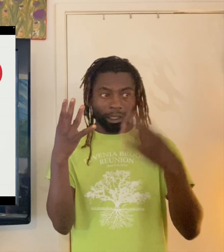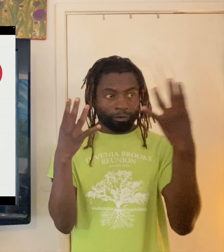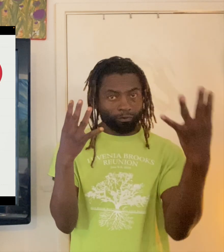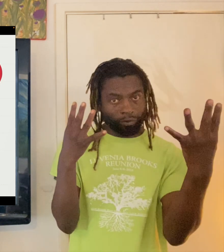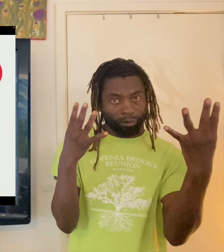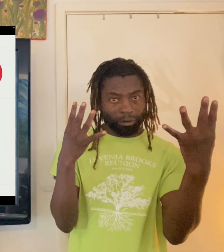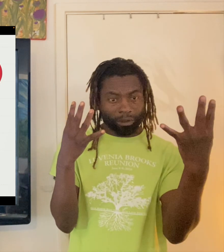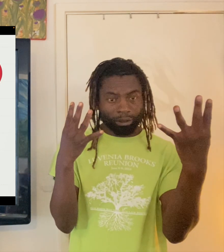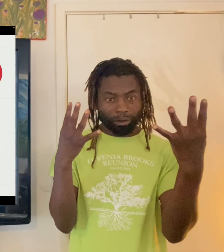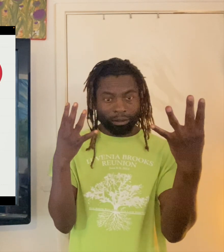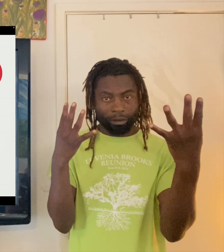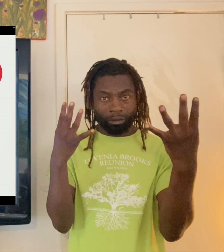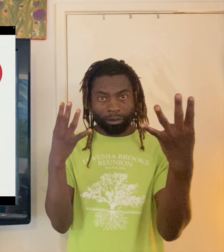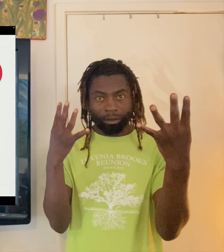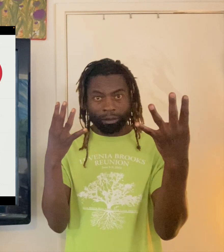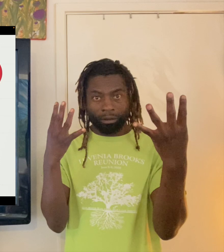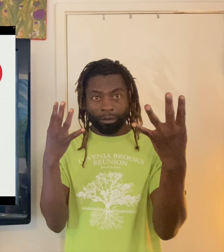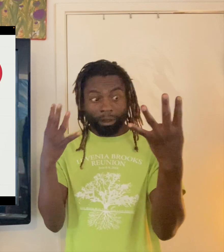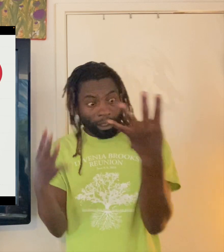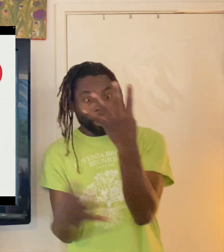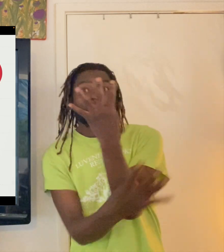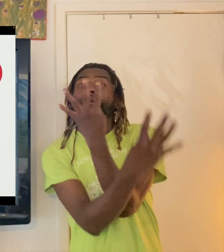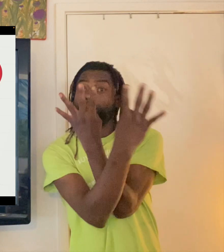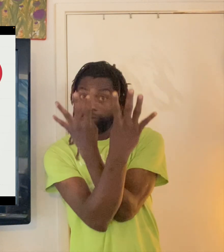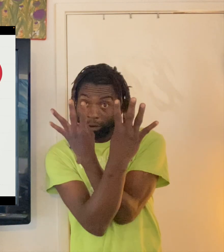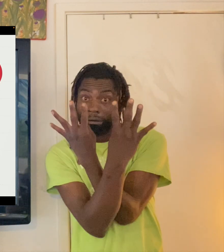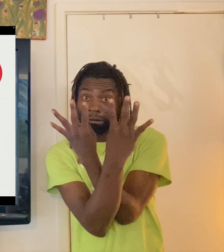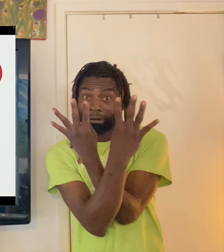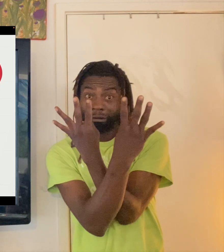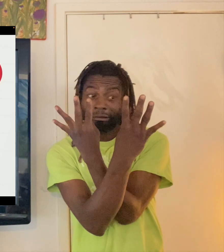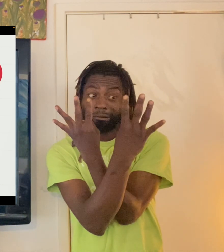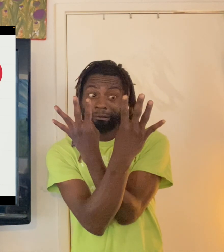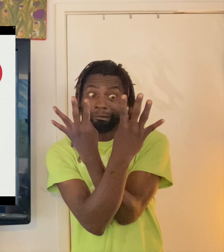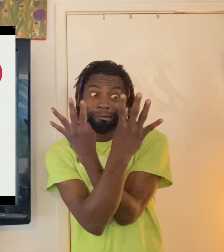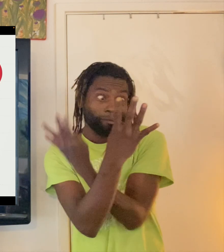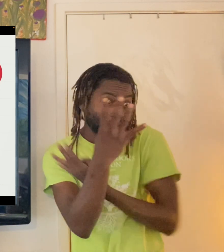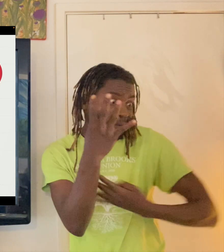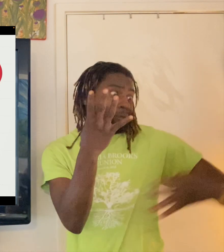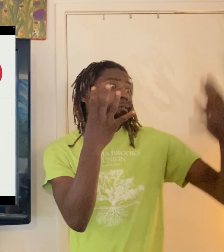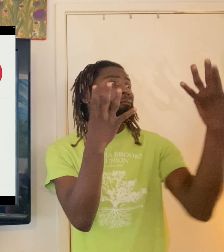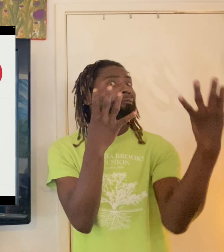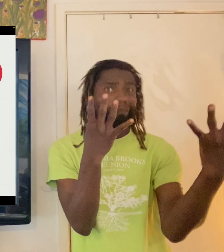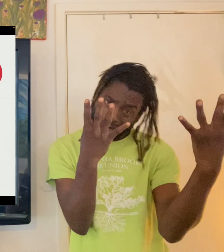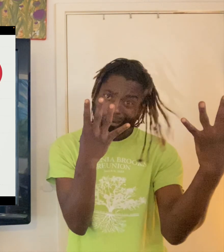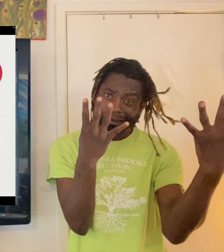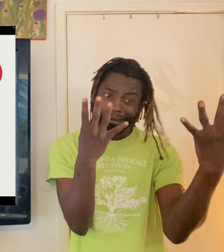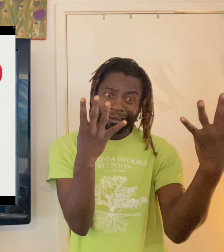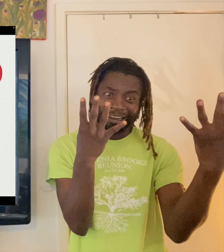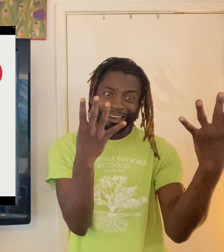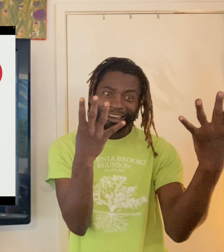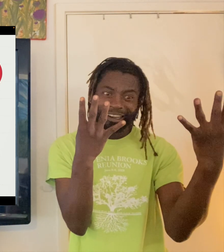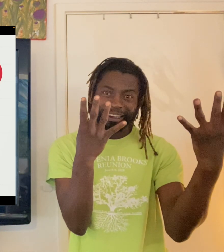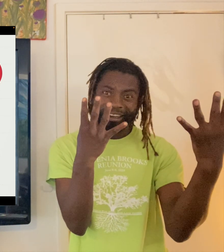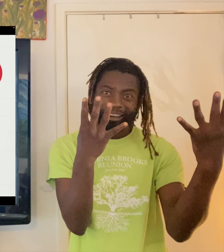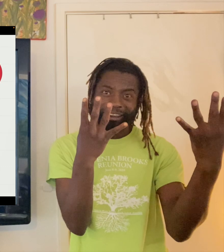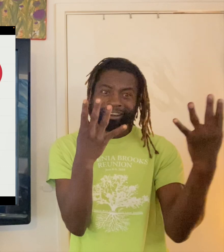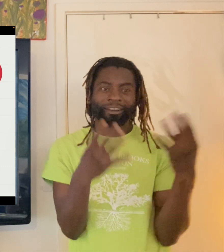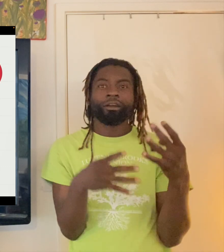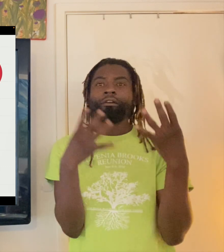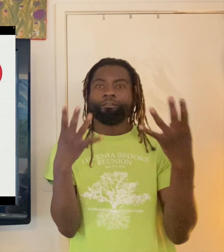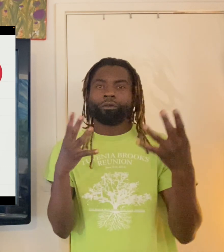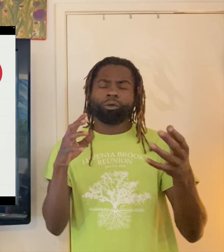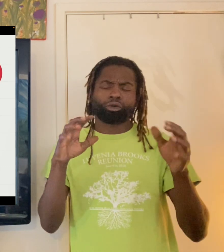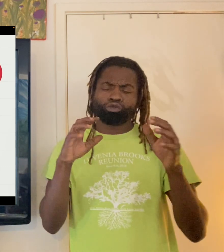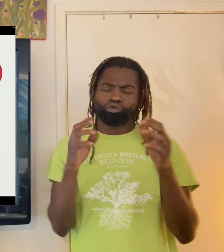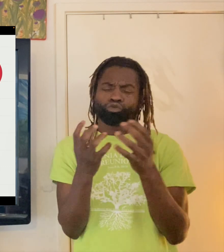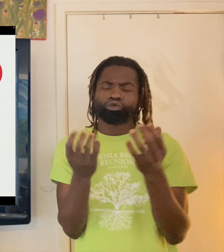here, and the same number 4 apples here, and the same number 4 apples here. 4 groups